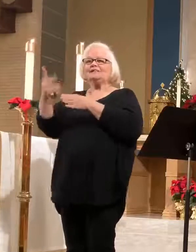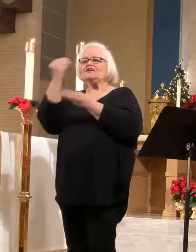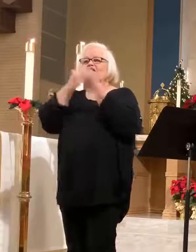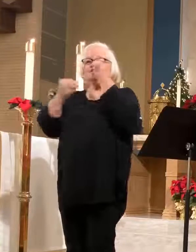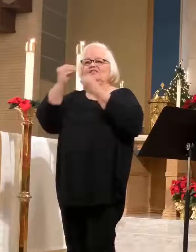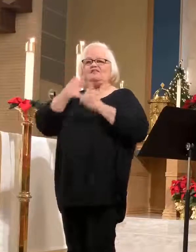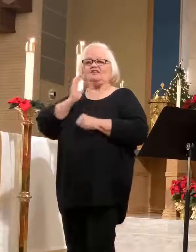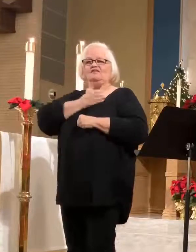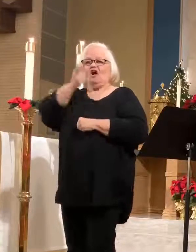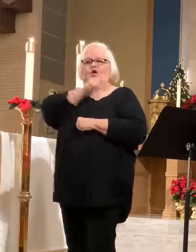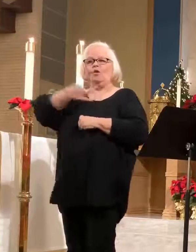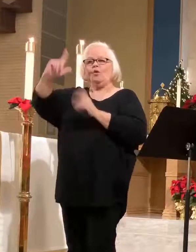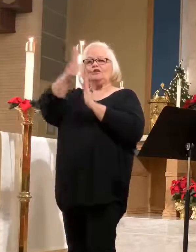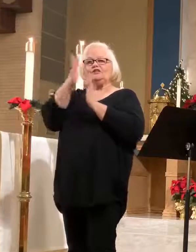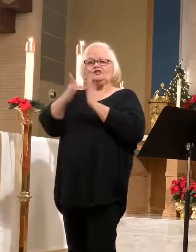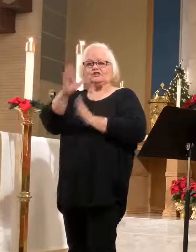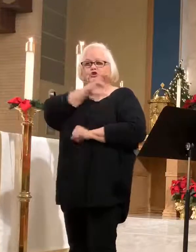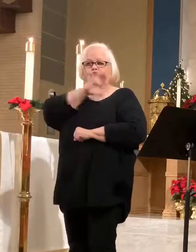Jesus Christ.